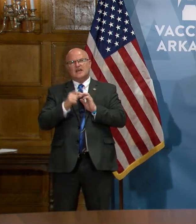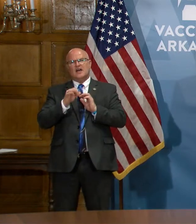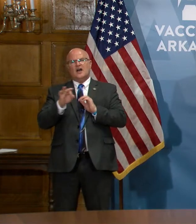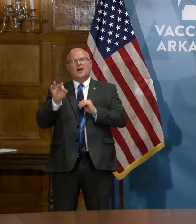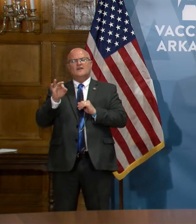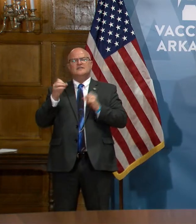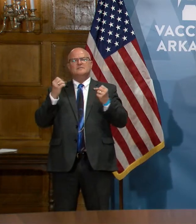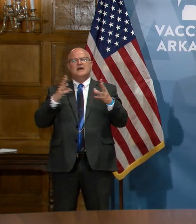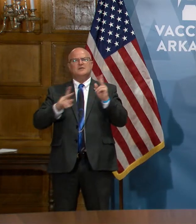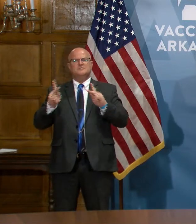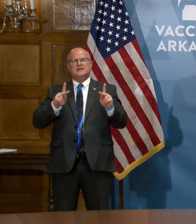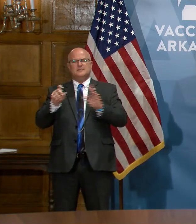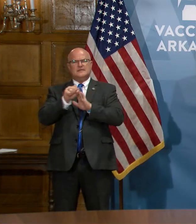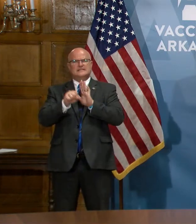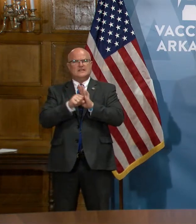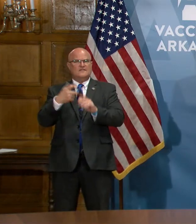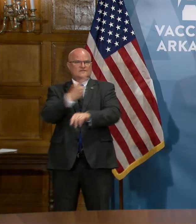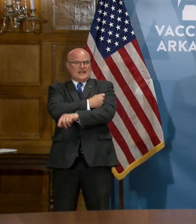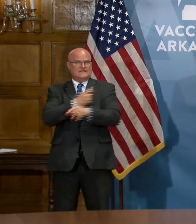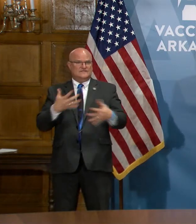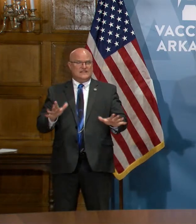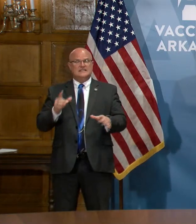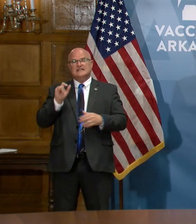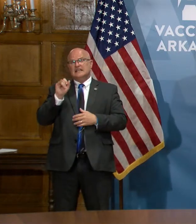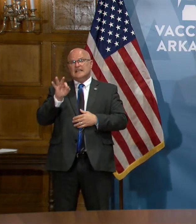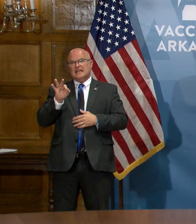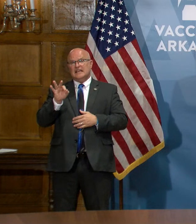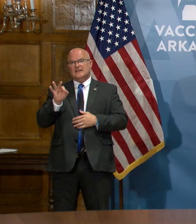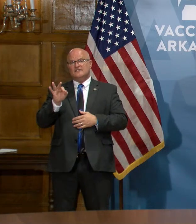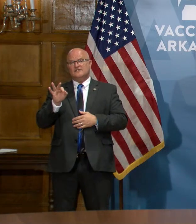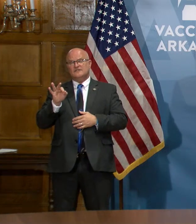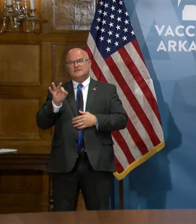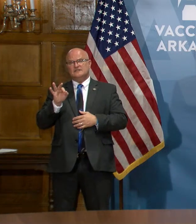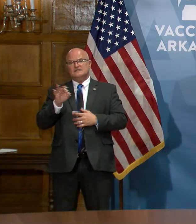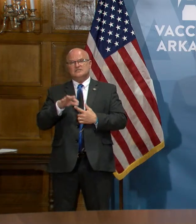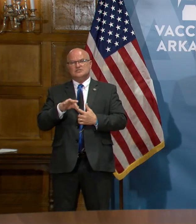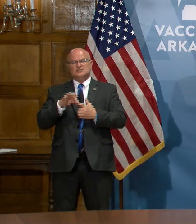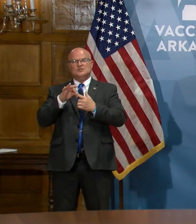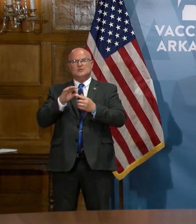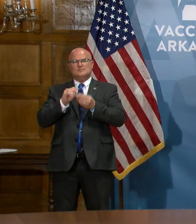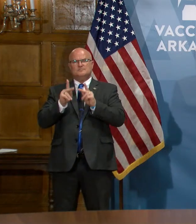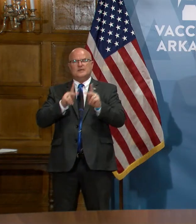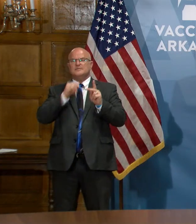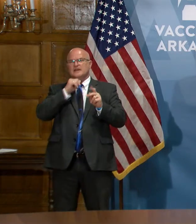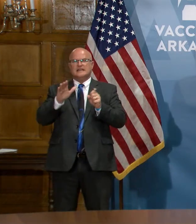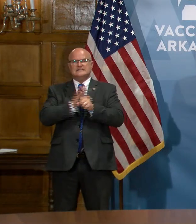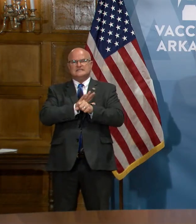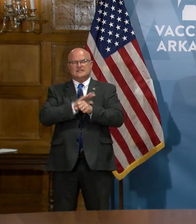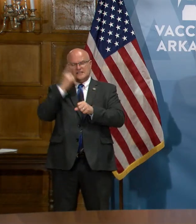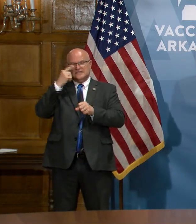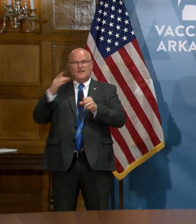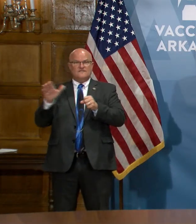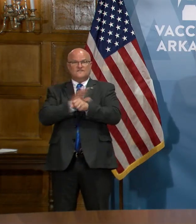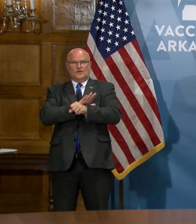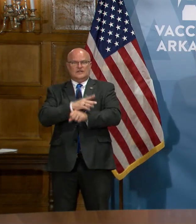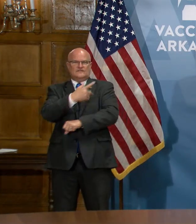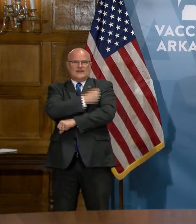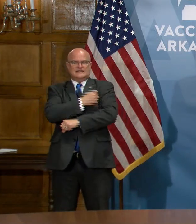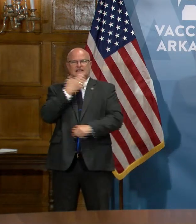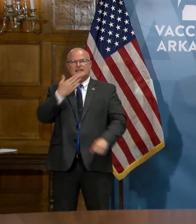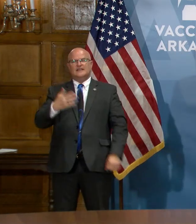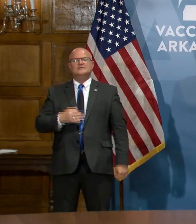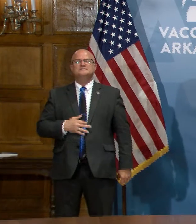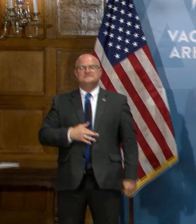of the amount of people in the state who are vaccinated if certain amount of people in that number aren't considered fully vaccinated? Thank